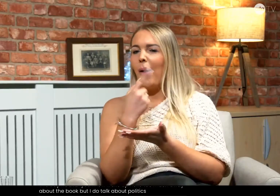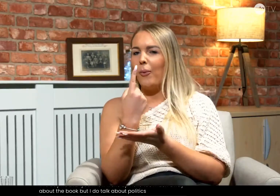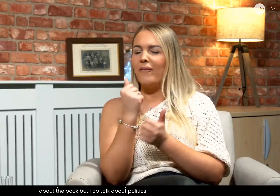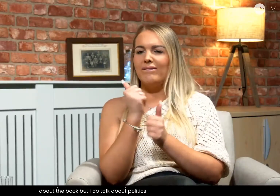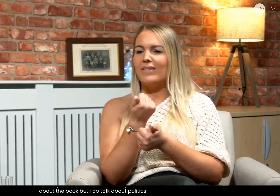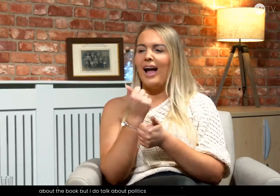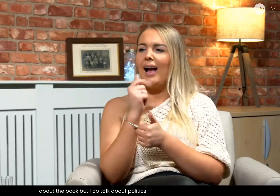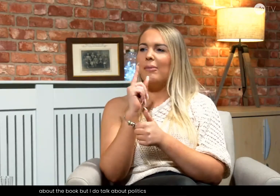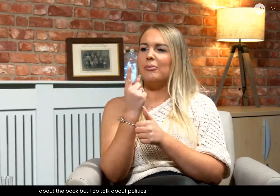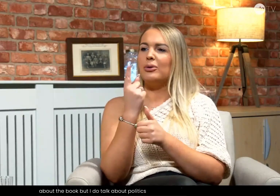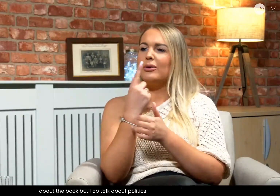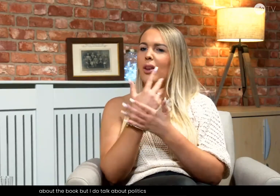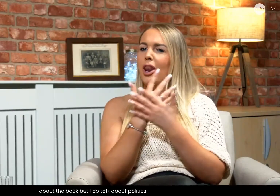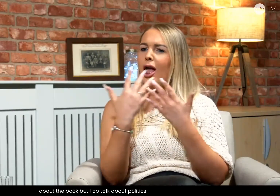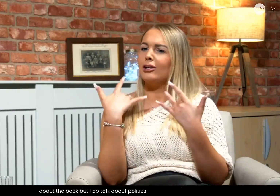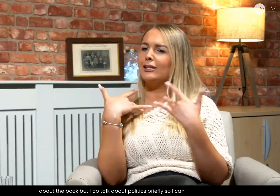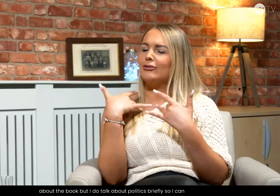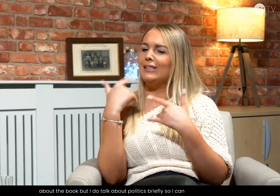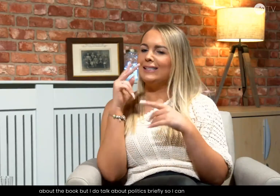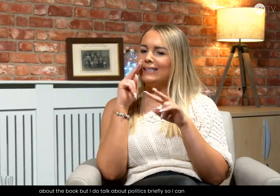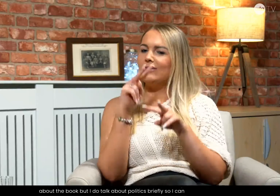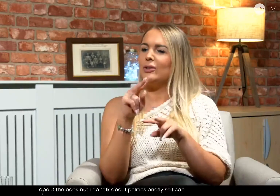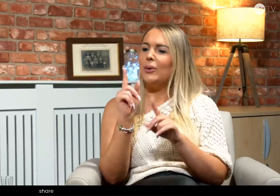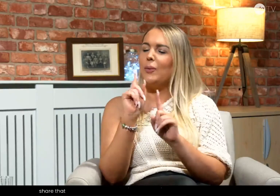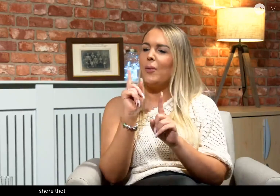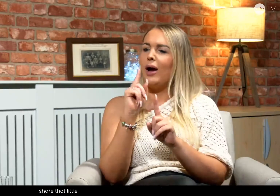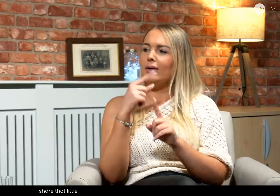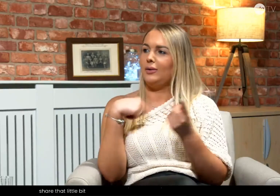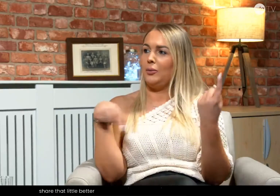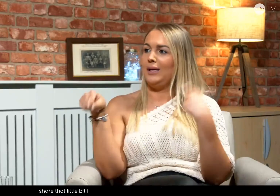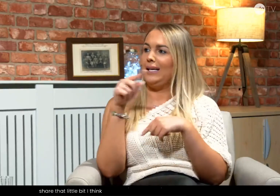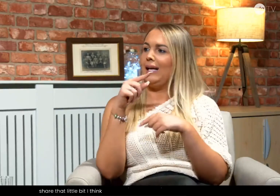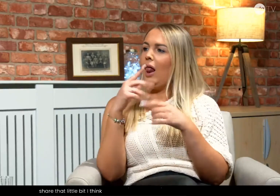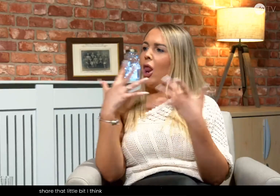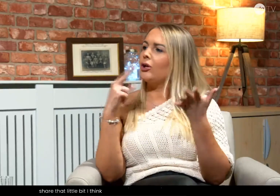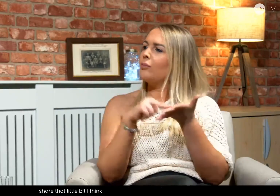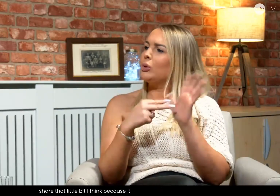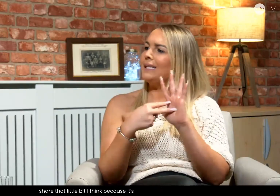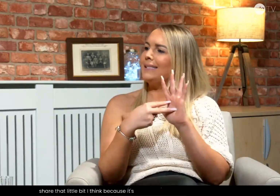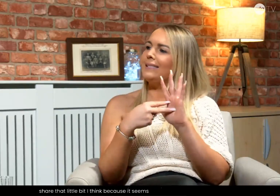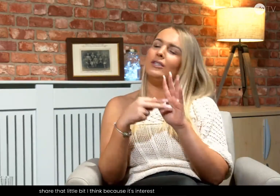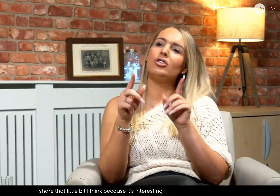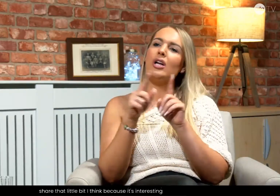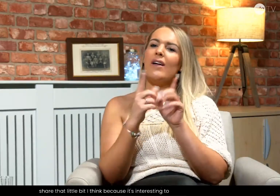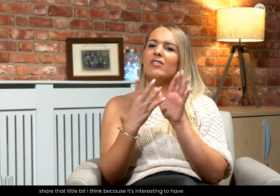So I can share that little bit, I think, because it's interesting to have the viewpoint of,